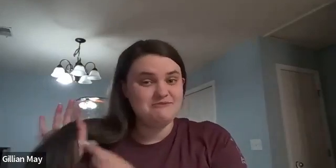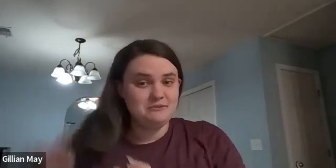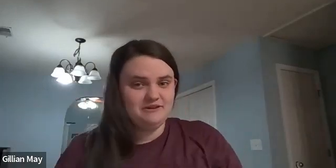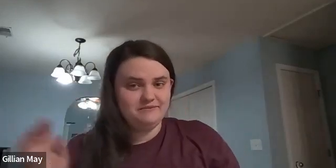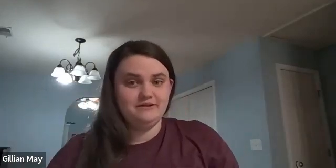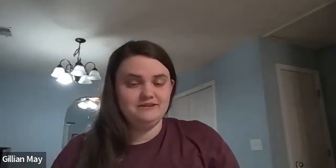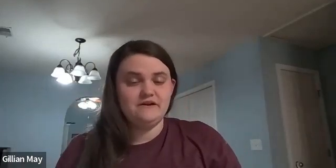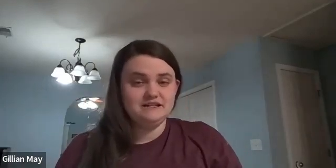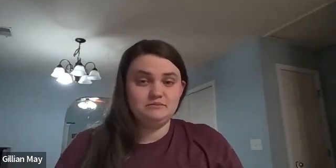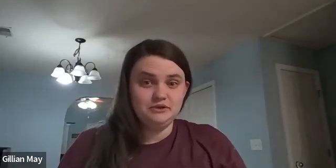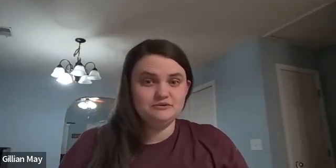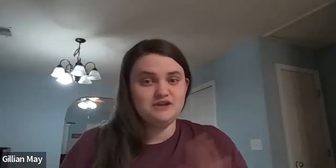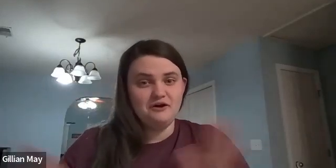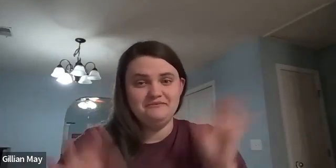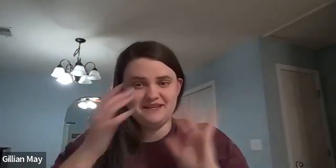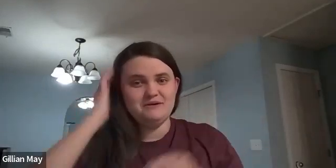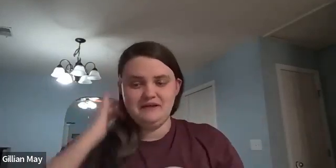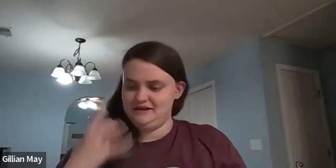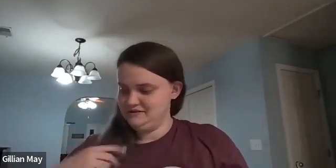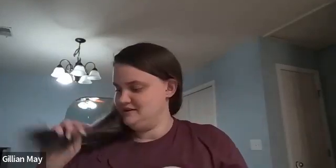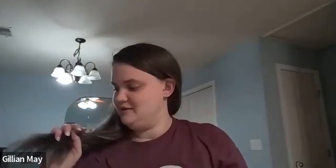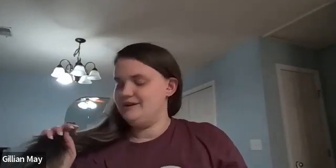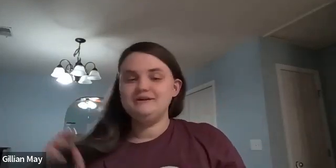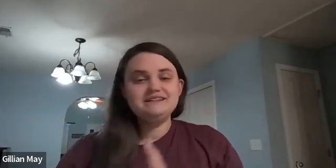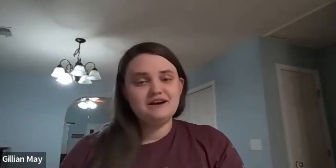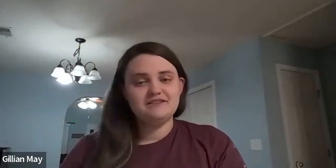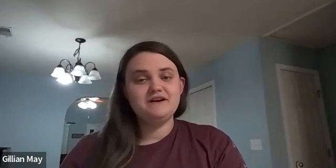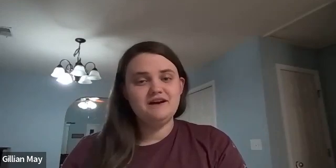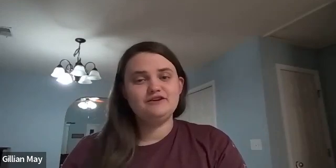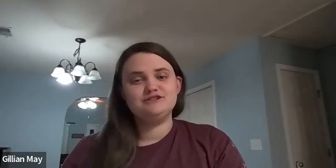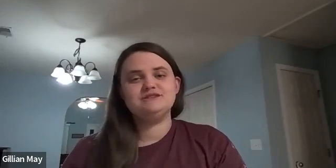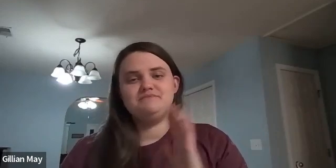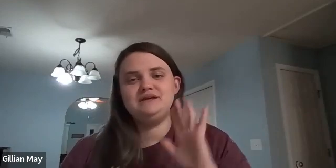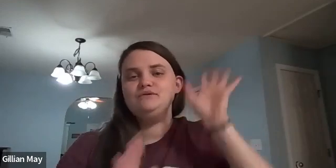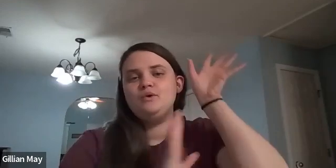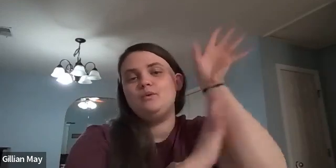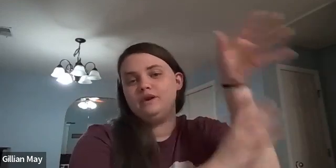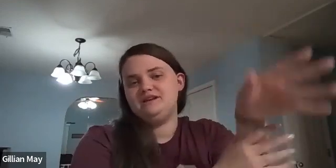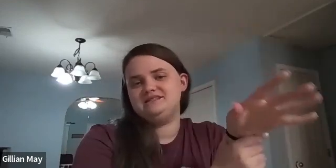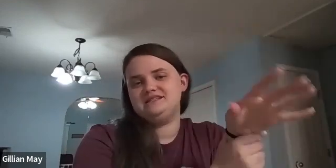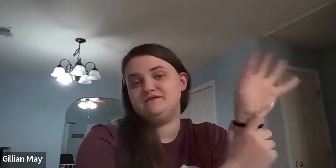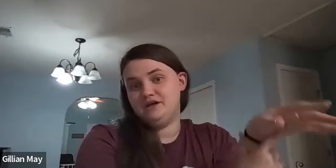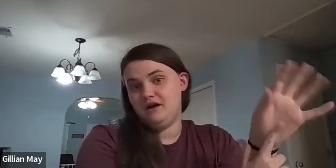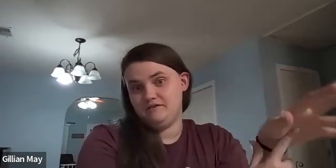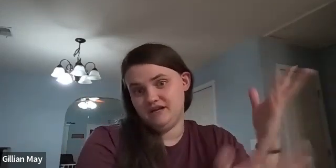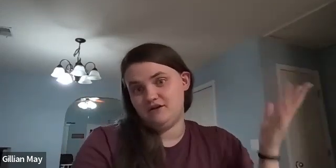purple in, but it's faded to blue. So that's why I'm like, we don't need to talk. The fun colors can be when you see the color video.